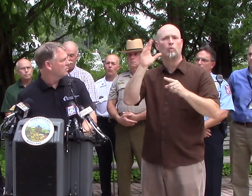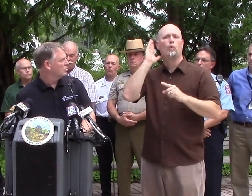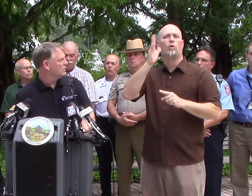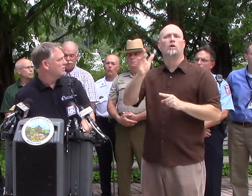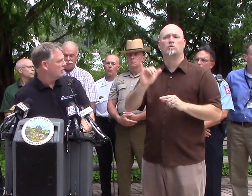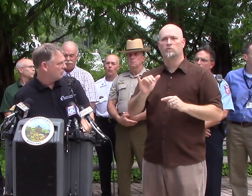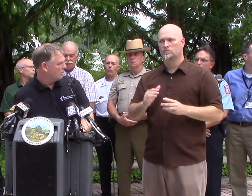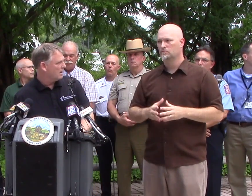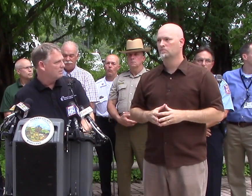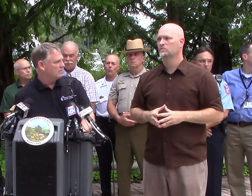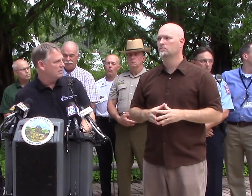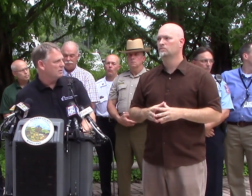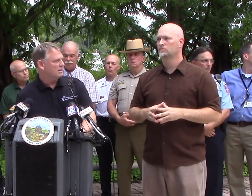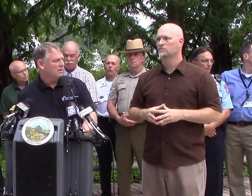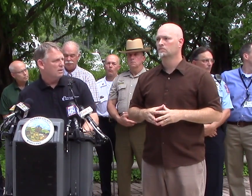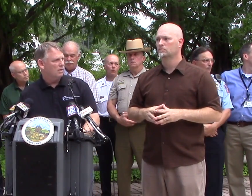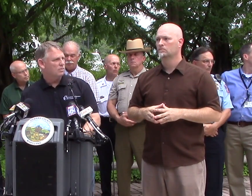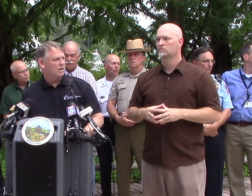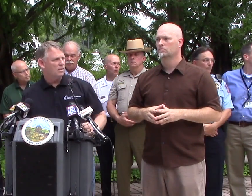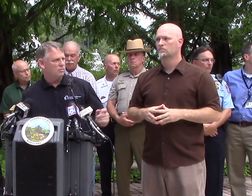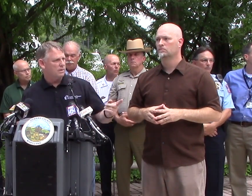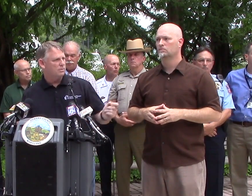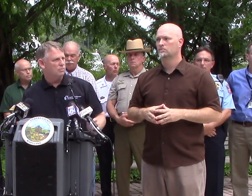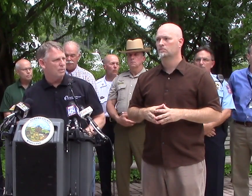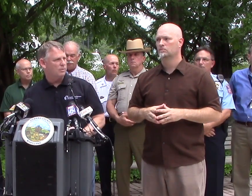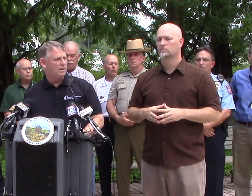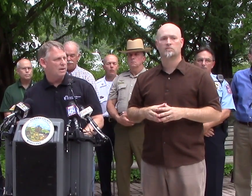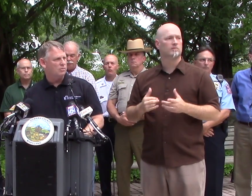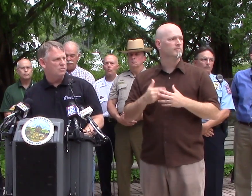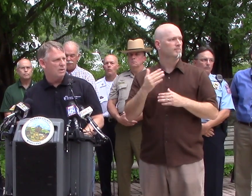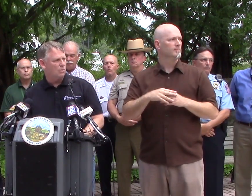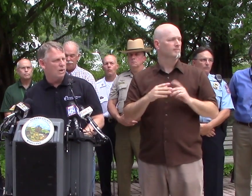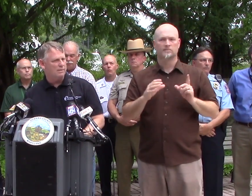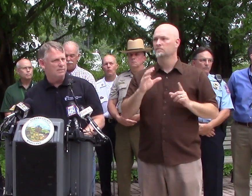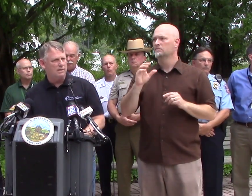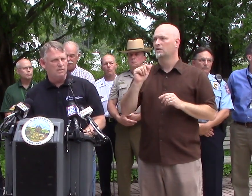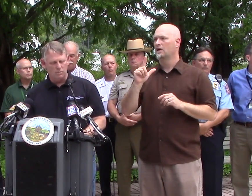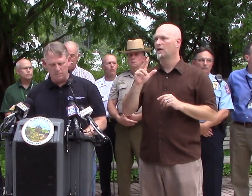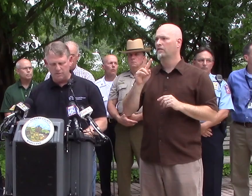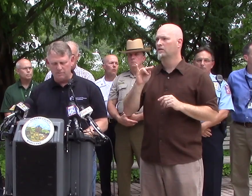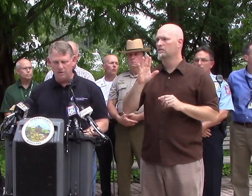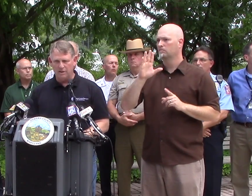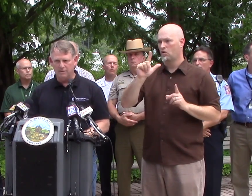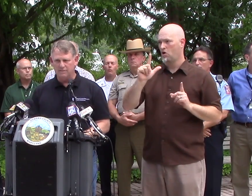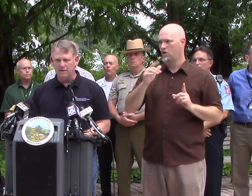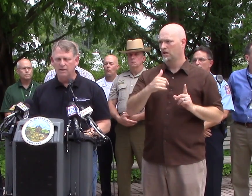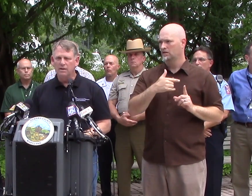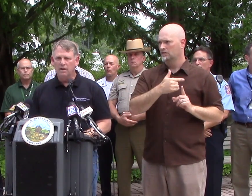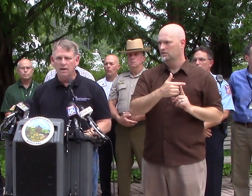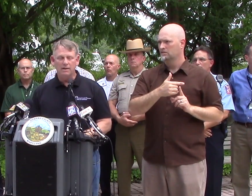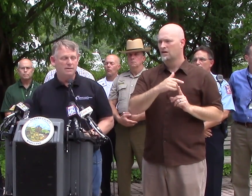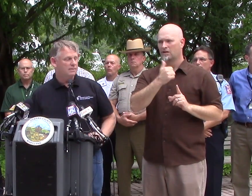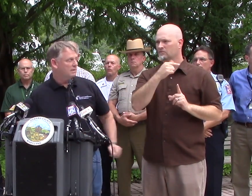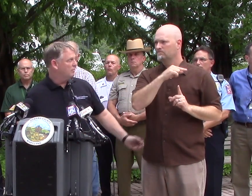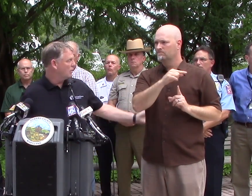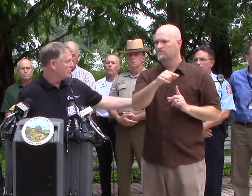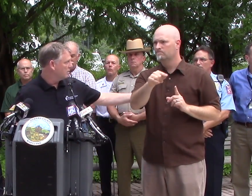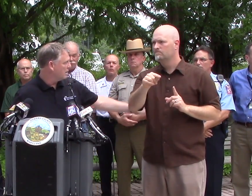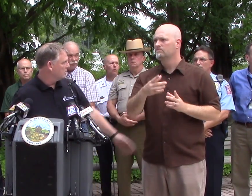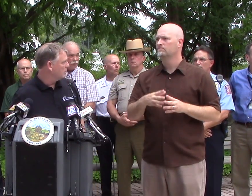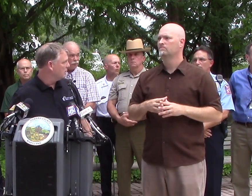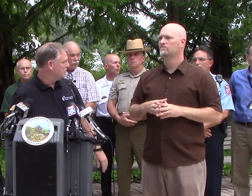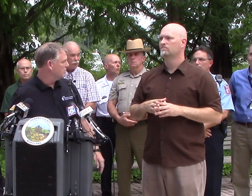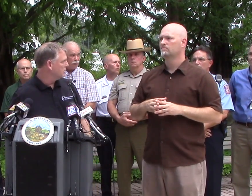and Councilwoman Jen Terraz is here. Also Gary Smith, who's representing Councilman John Weinstein, who represents the area in Ellicott City. I'd like to see if